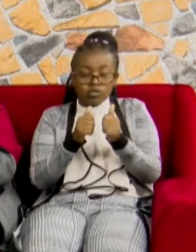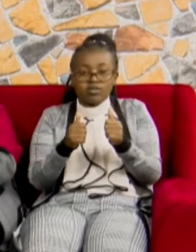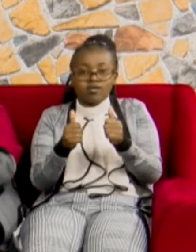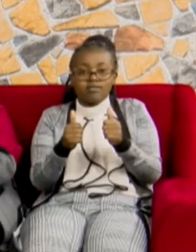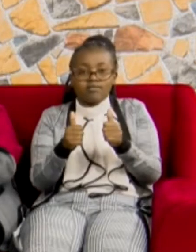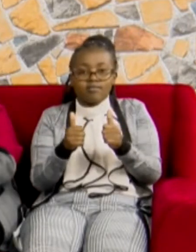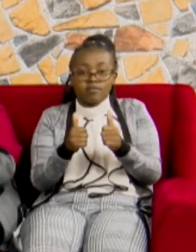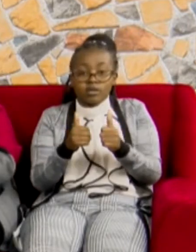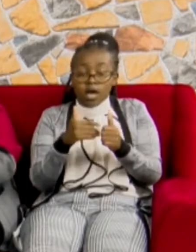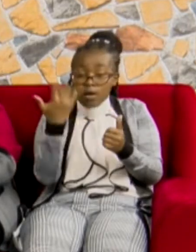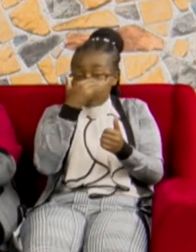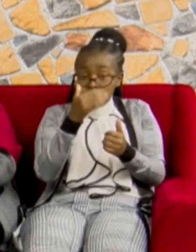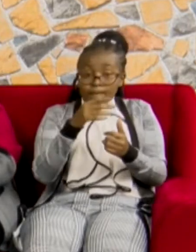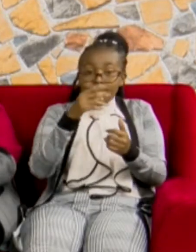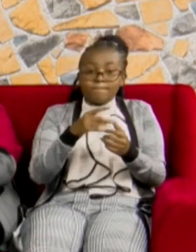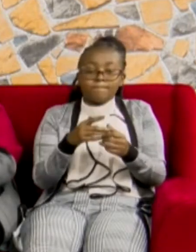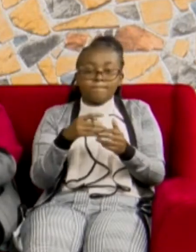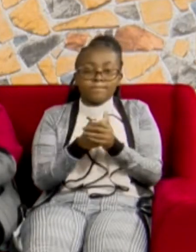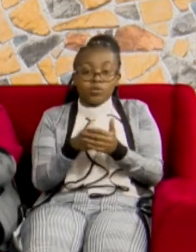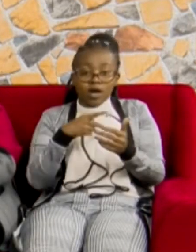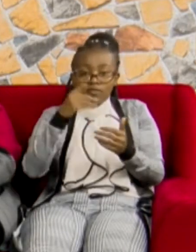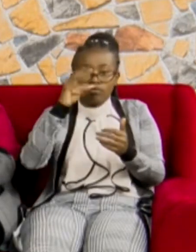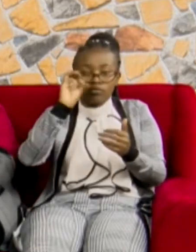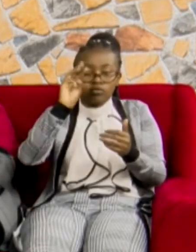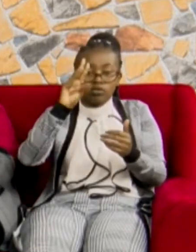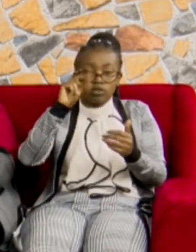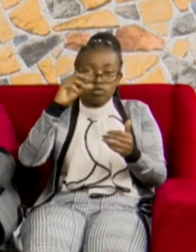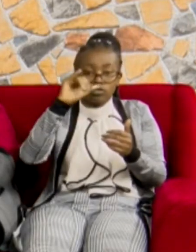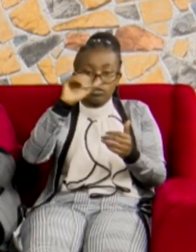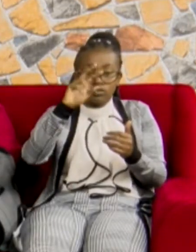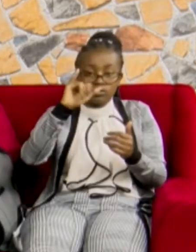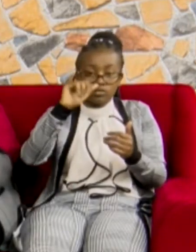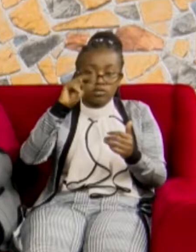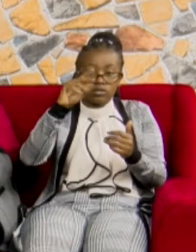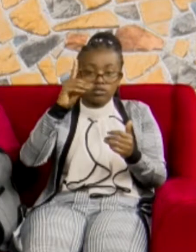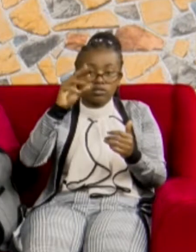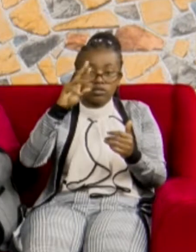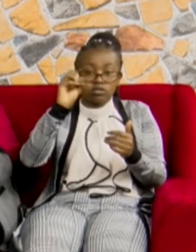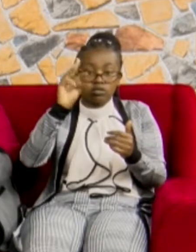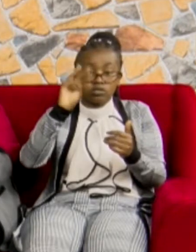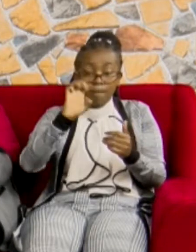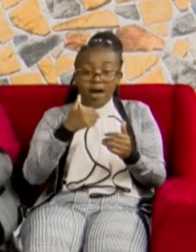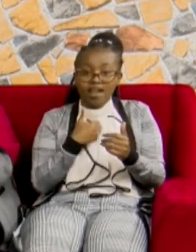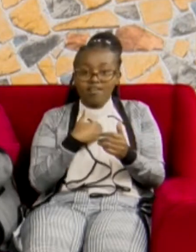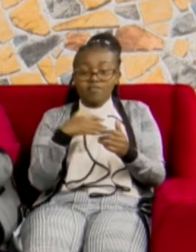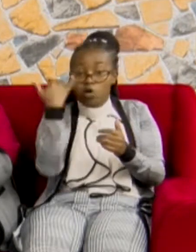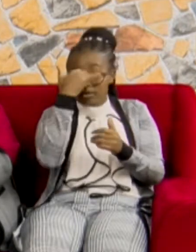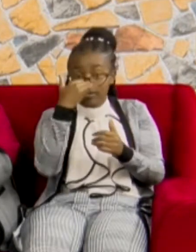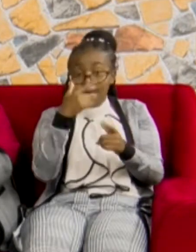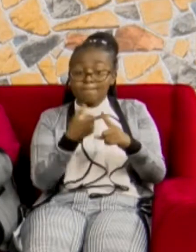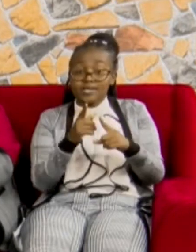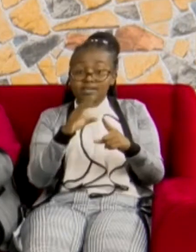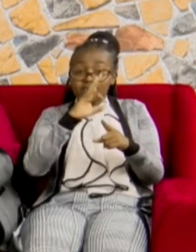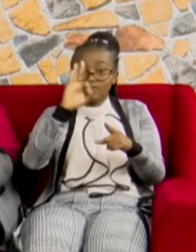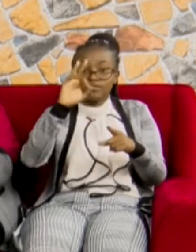associated with autism. Down syndrome, we see some children who have Down syndrome and have autism, and so but